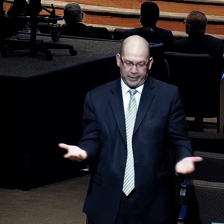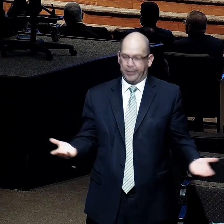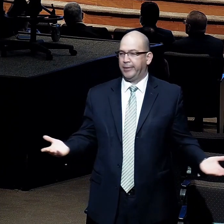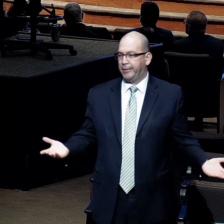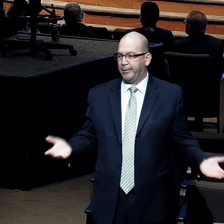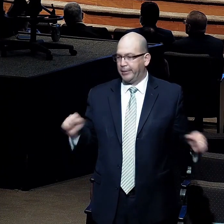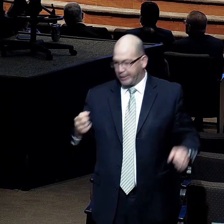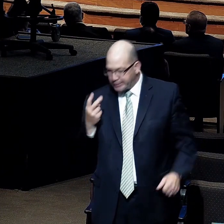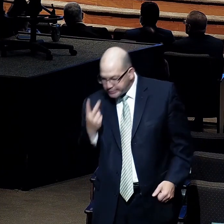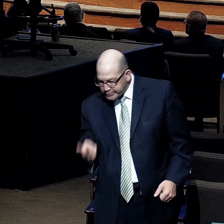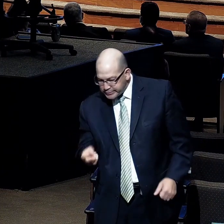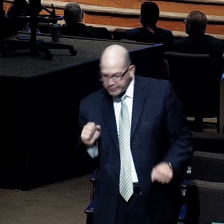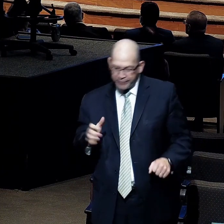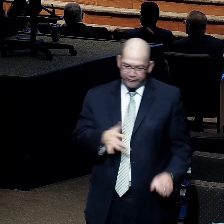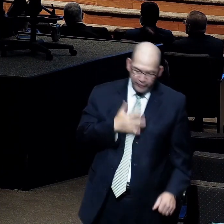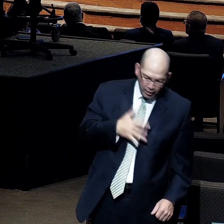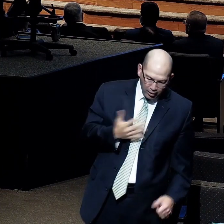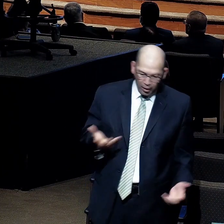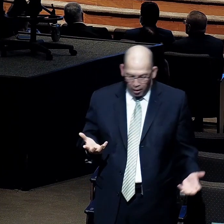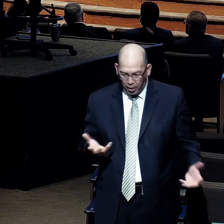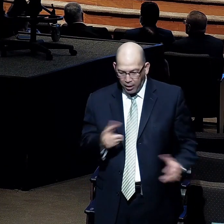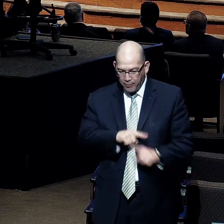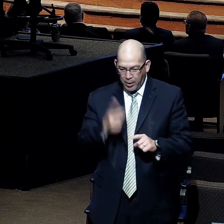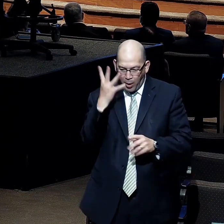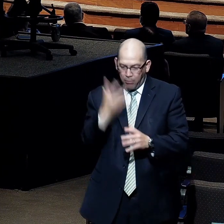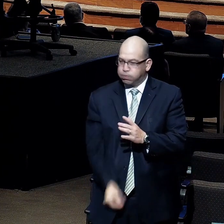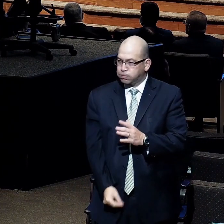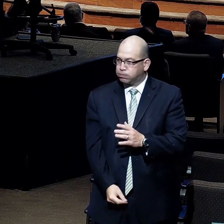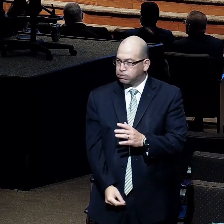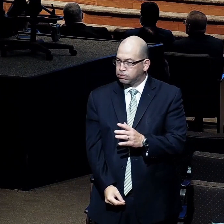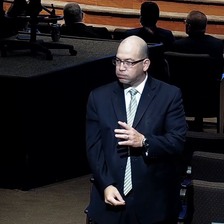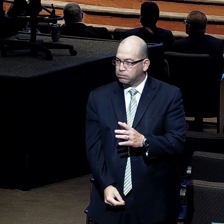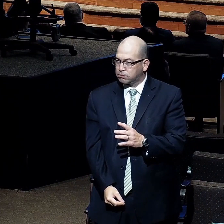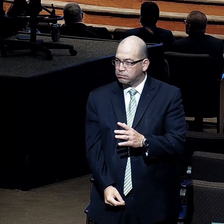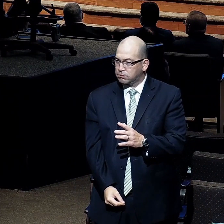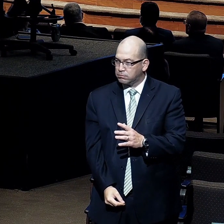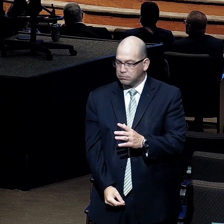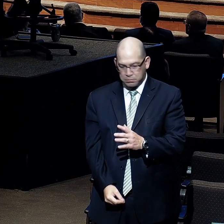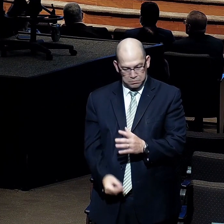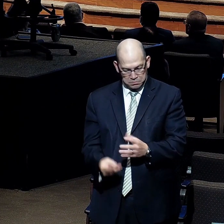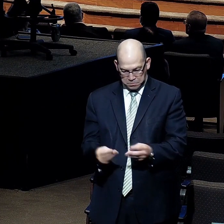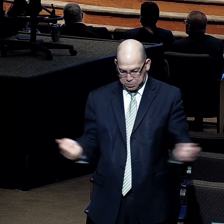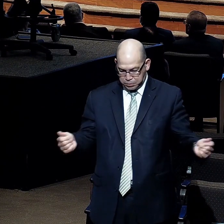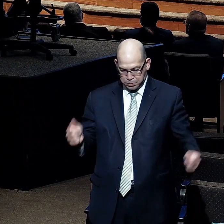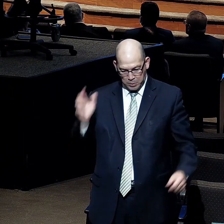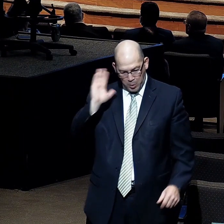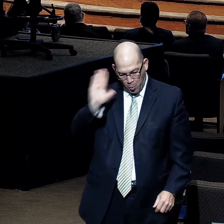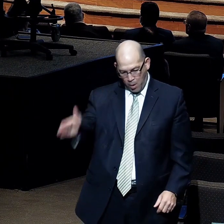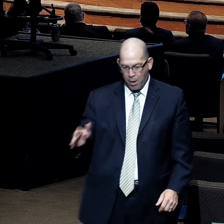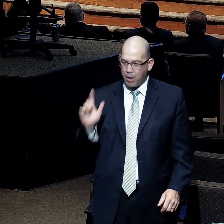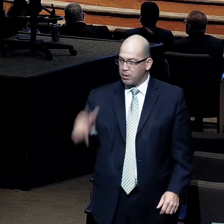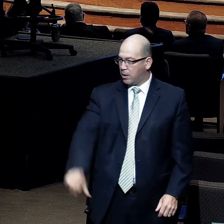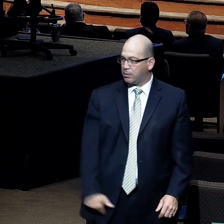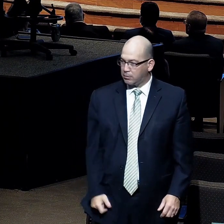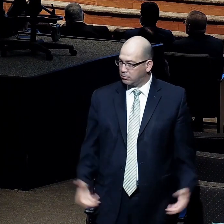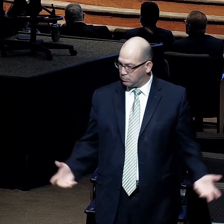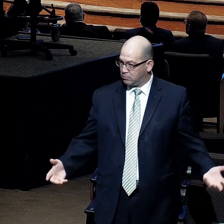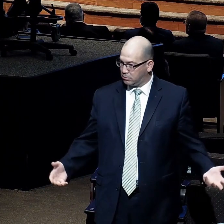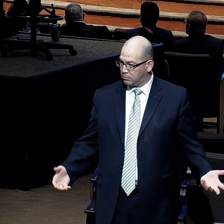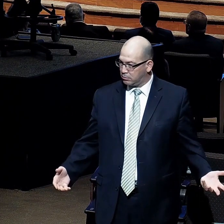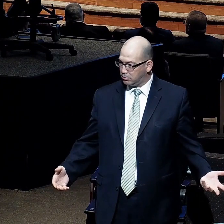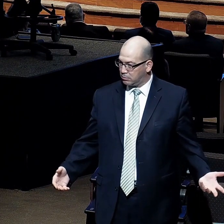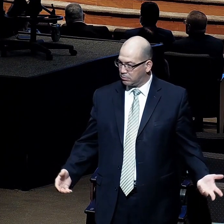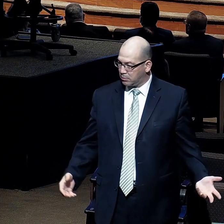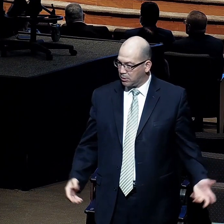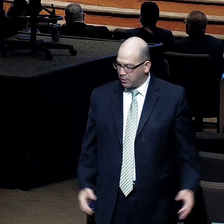now, and we don't realize every second that's going to be gone in a second. It's like a vapor. The Bible says it's there, and then it's gone, just like that. And